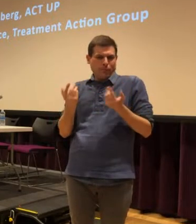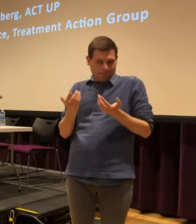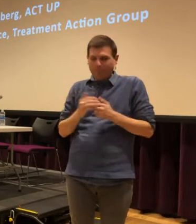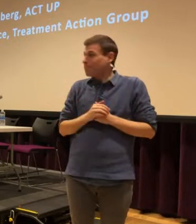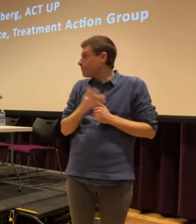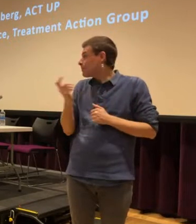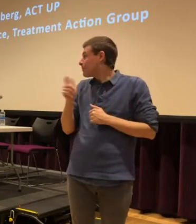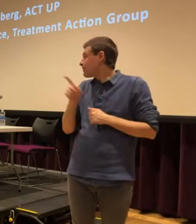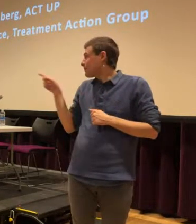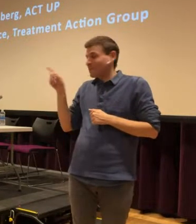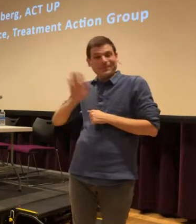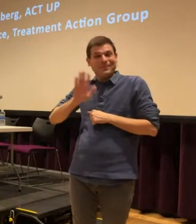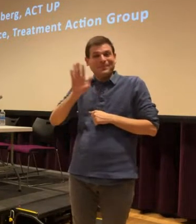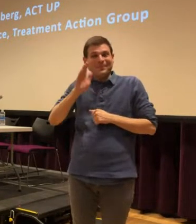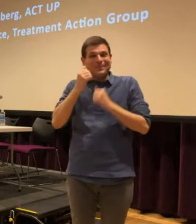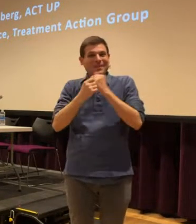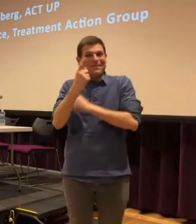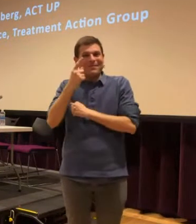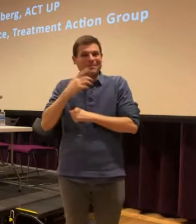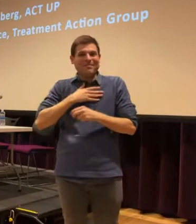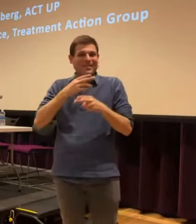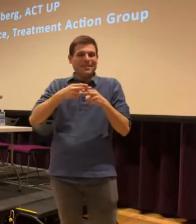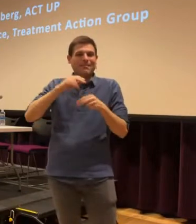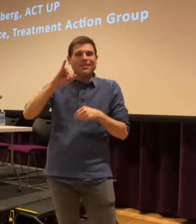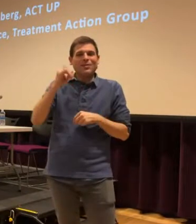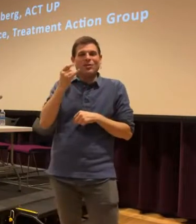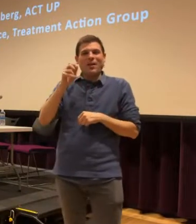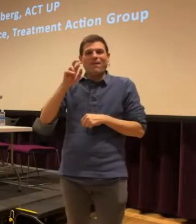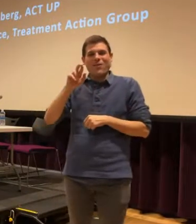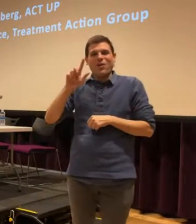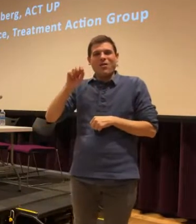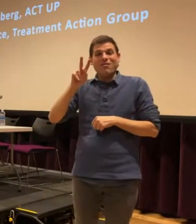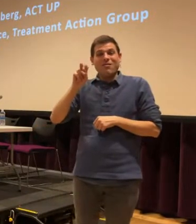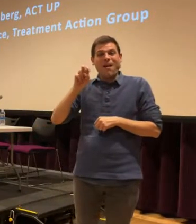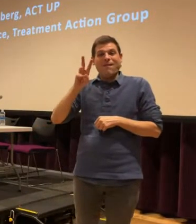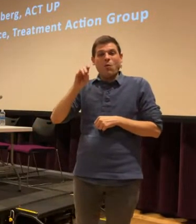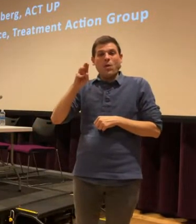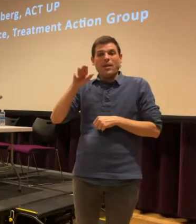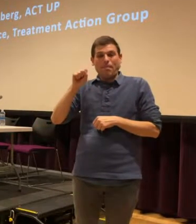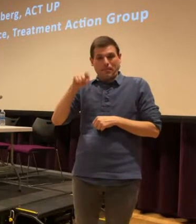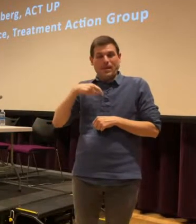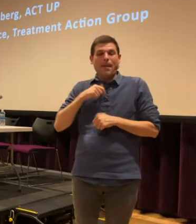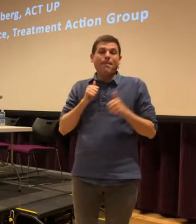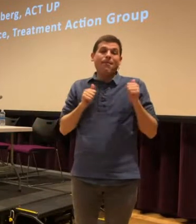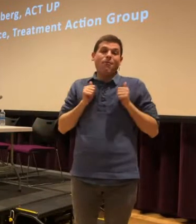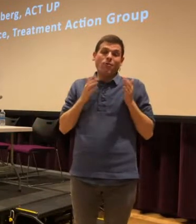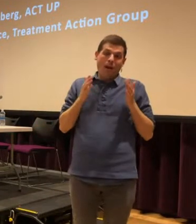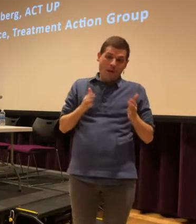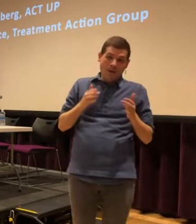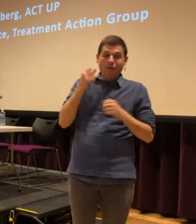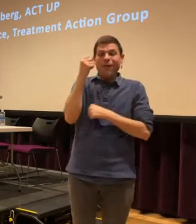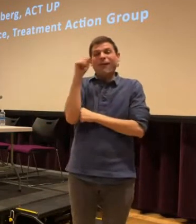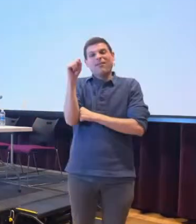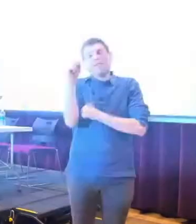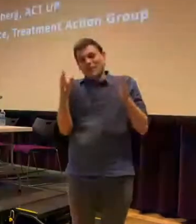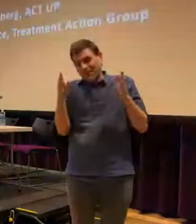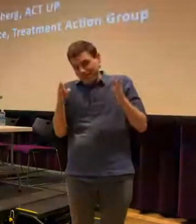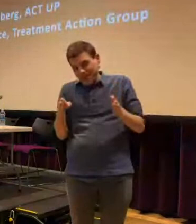Hello, everyone. My name is Jennifer Love Williams, and I'm an entertainer and activist, and I am one of the members